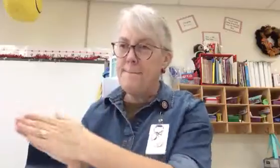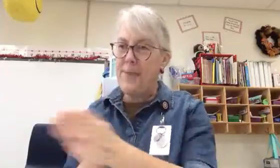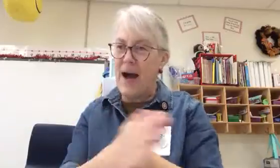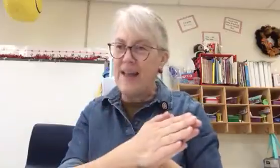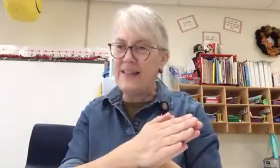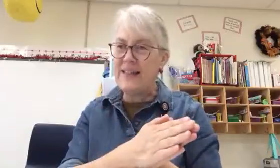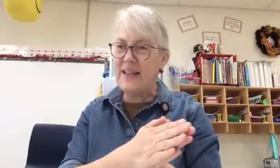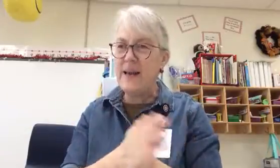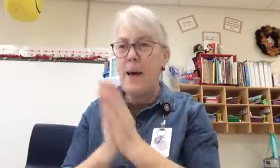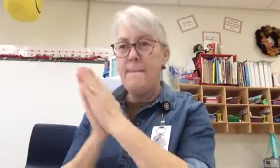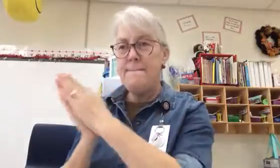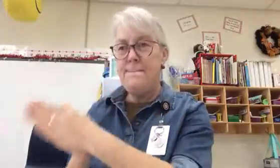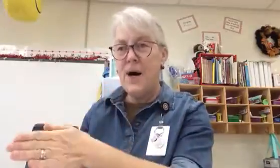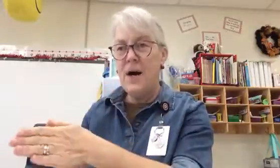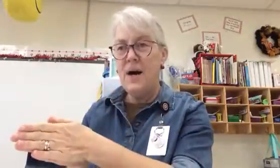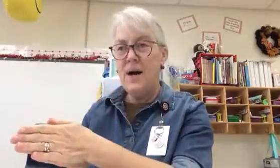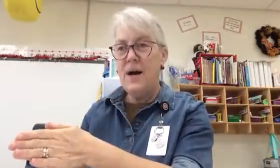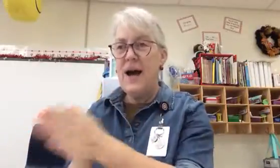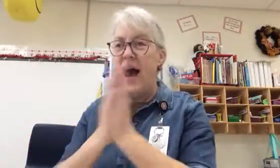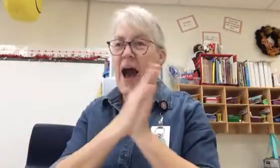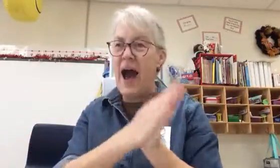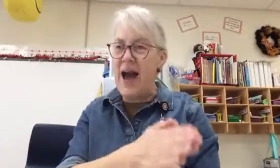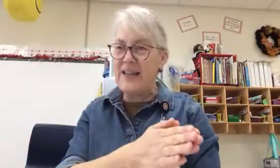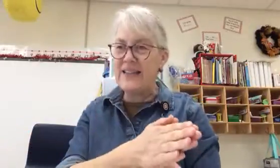Bite, p, ite.